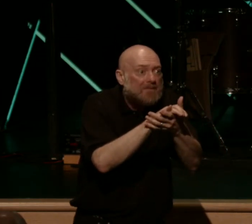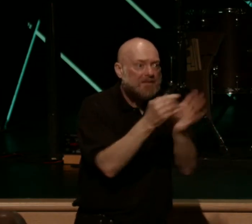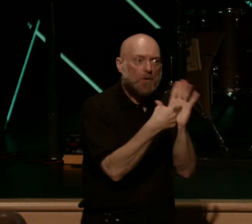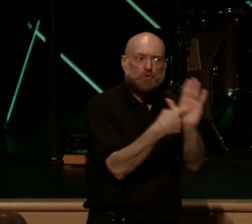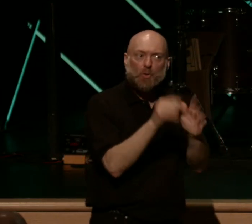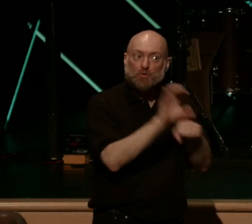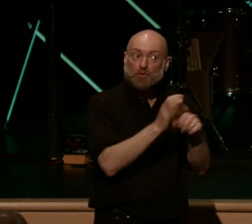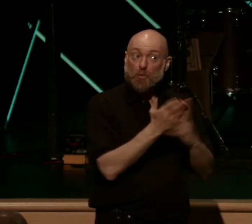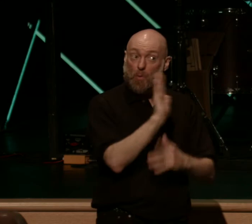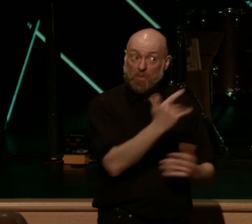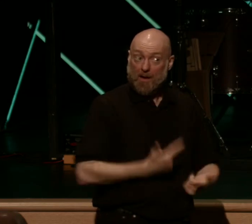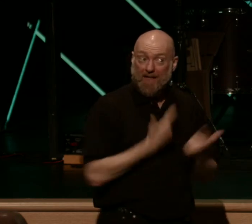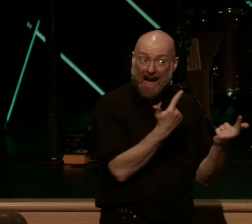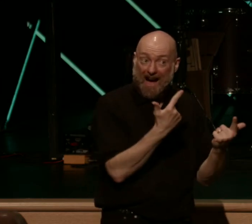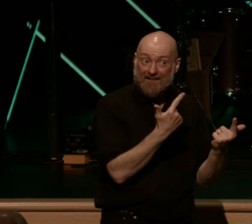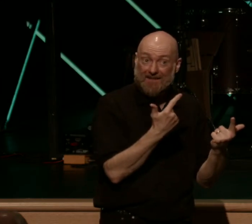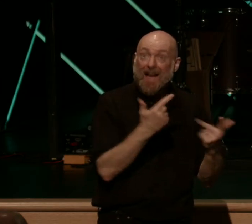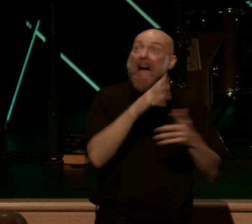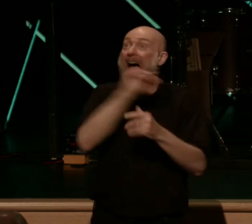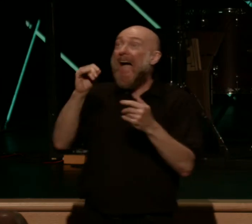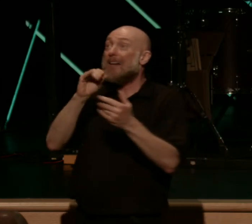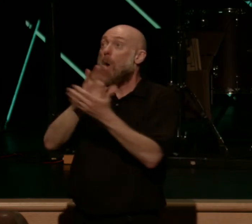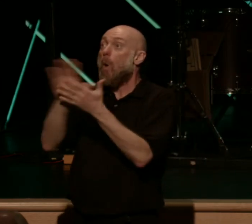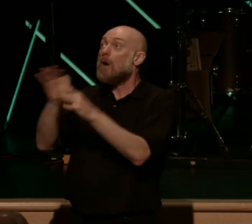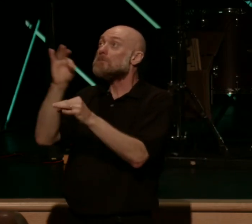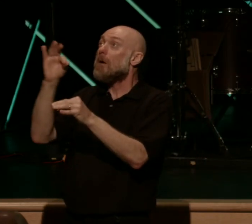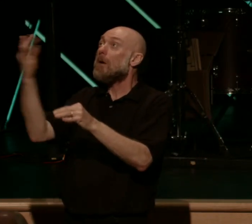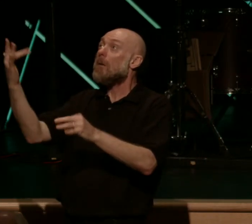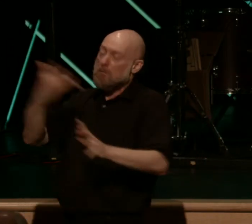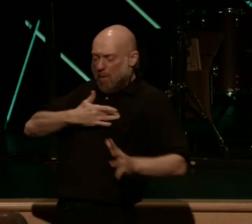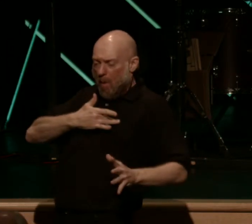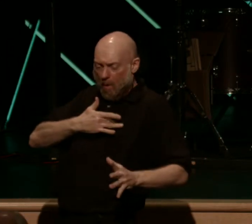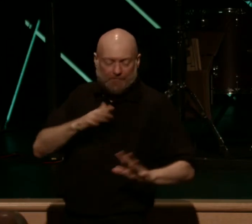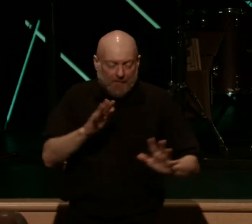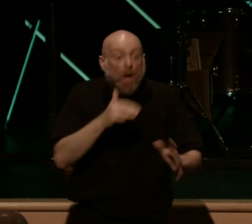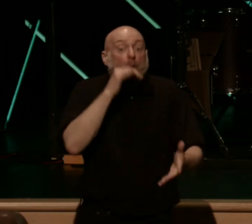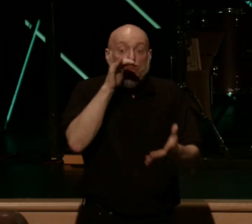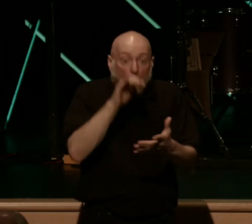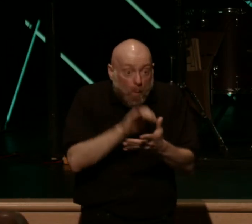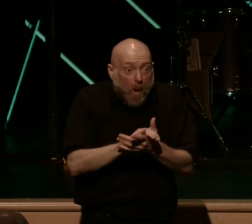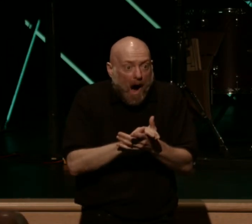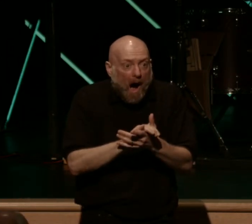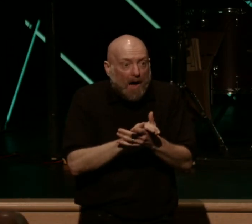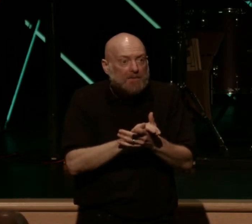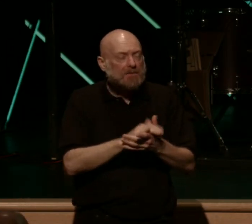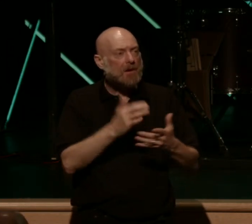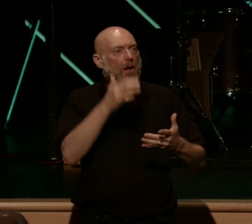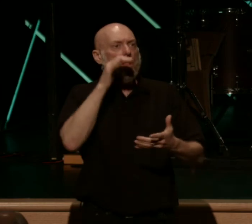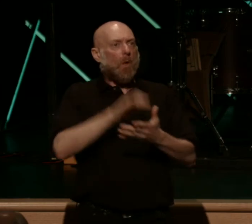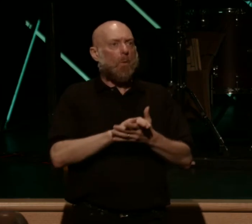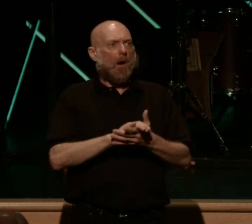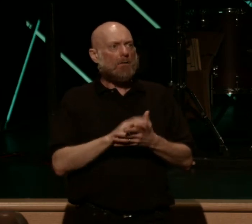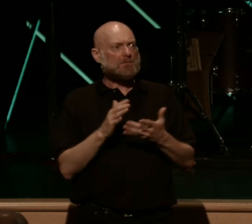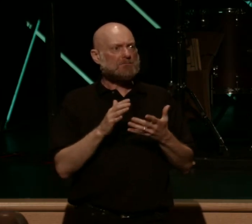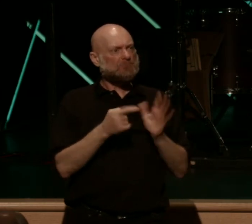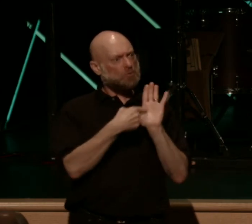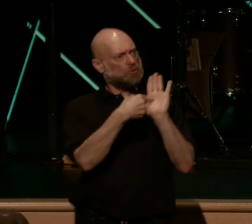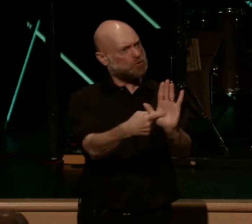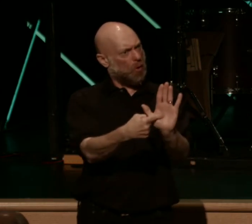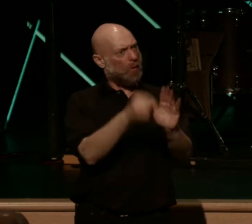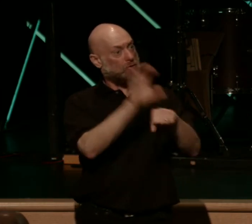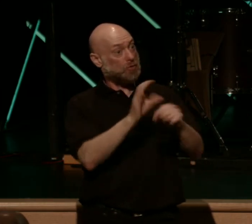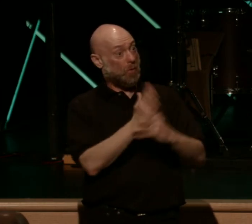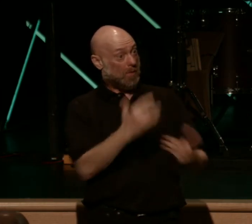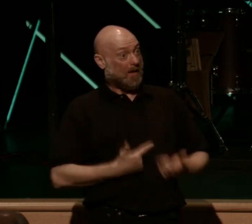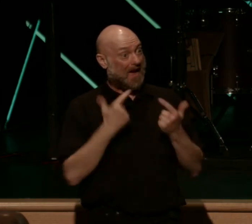church. The overflow of the Spirit's filling, wives who portray the church. Have a